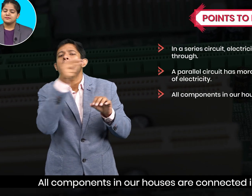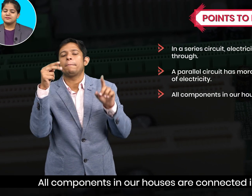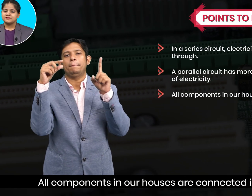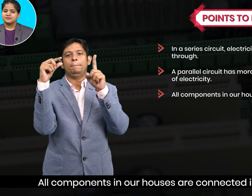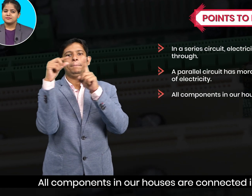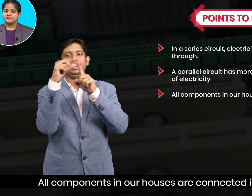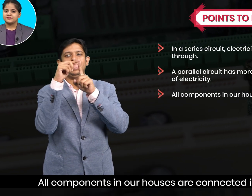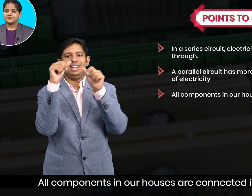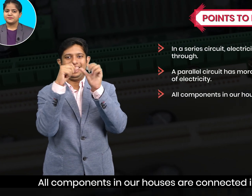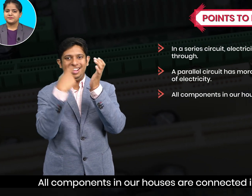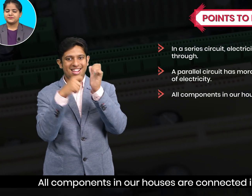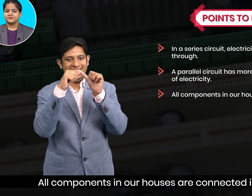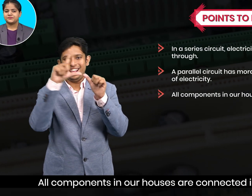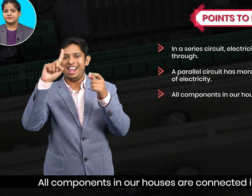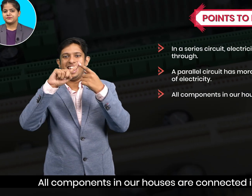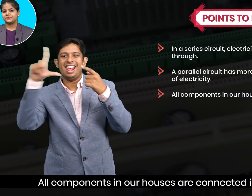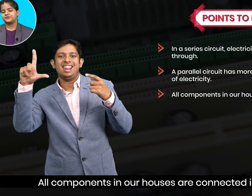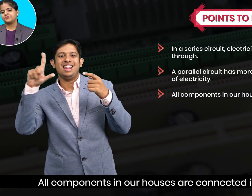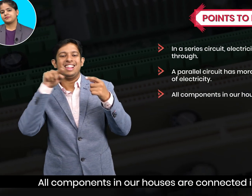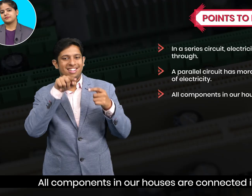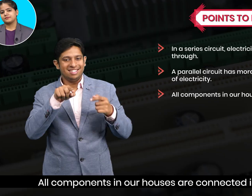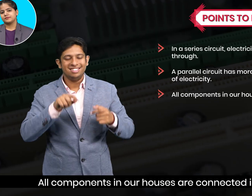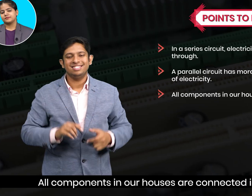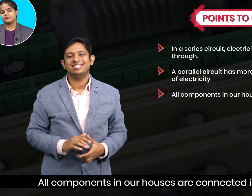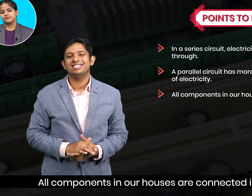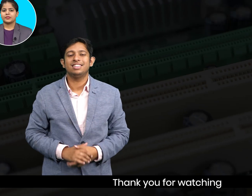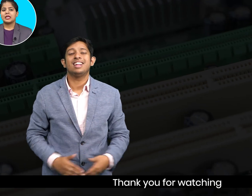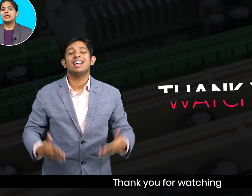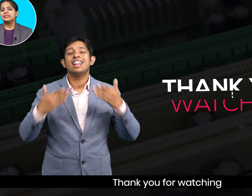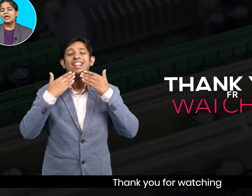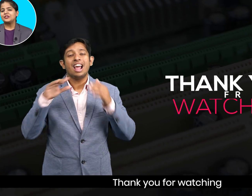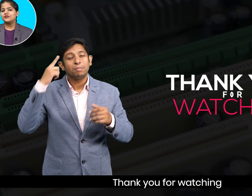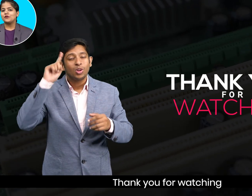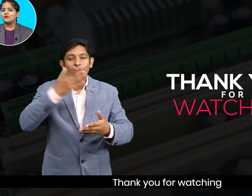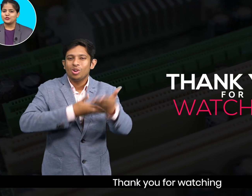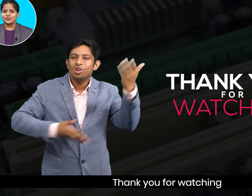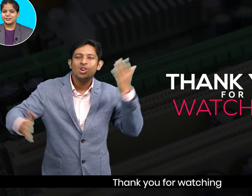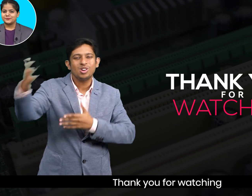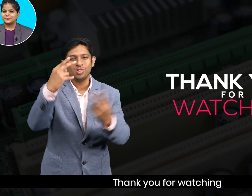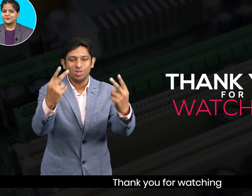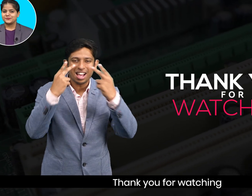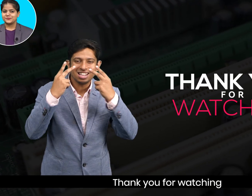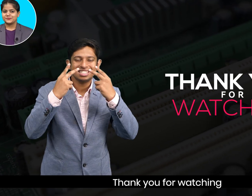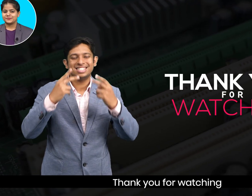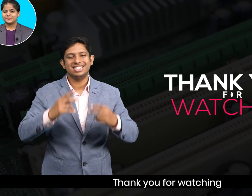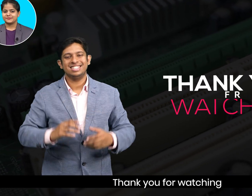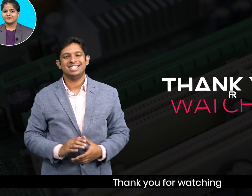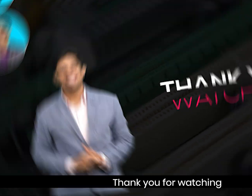Thank you for watching.